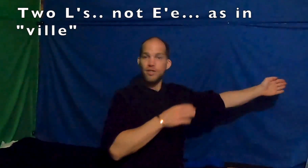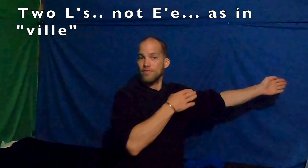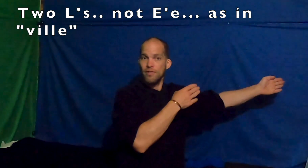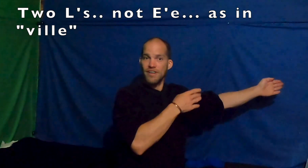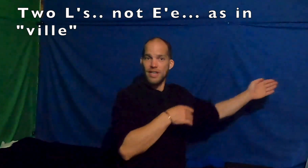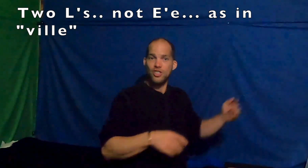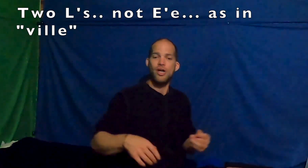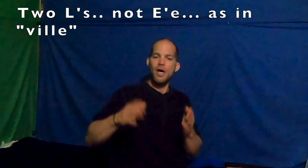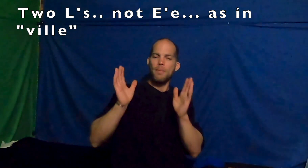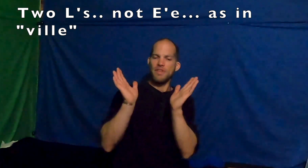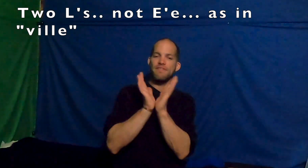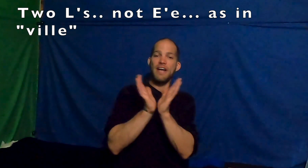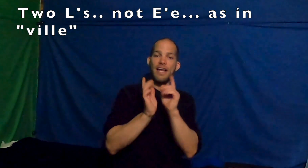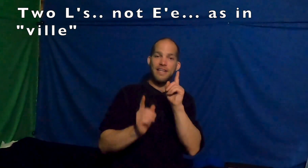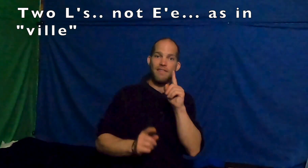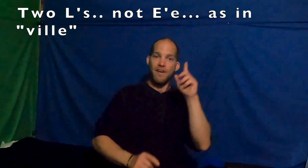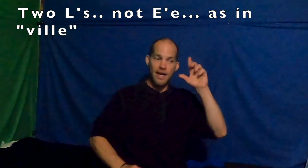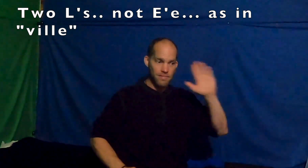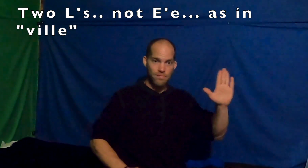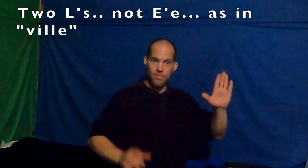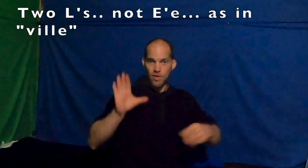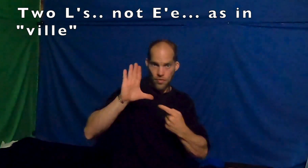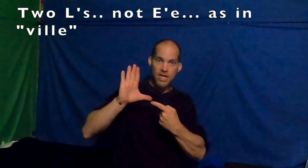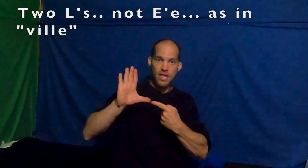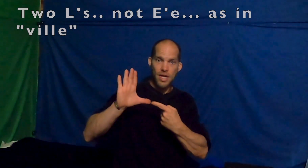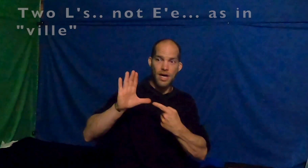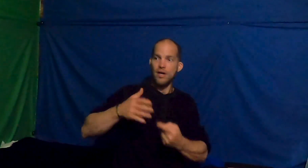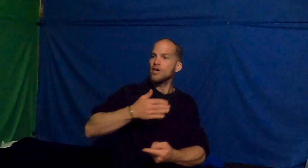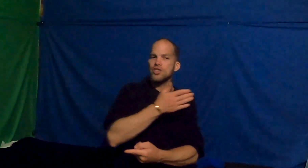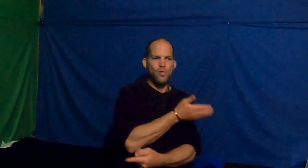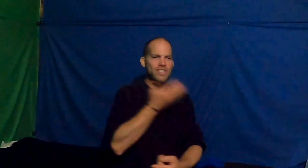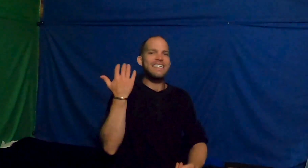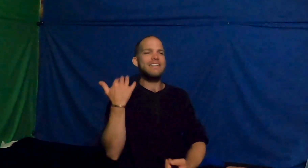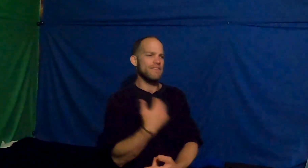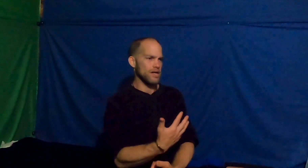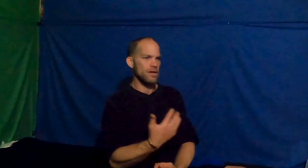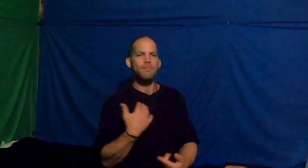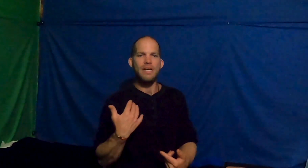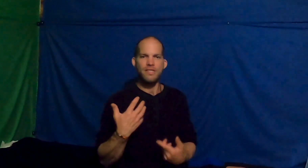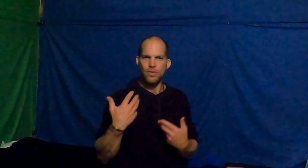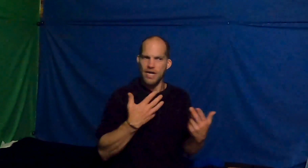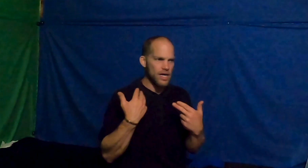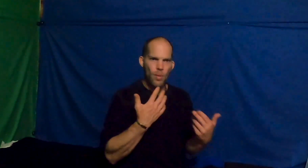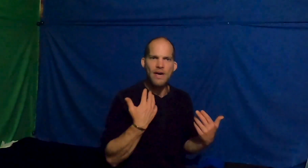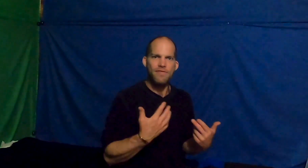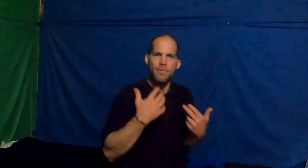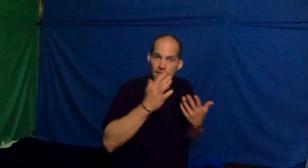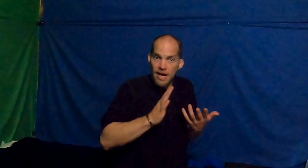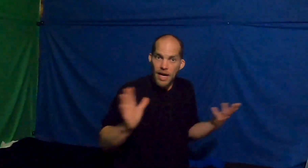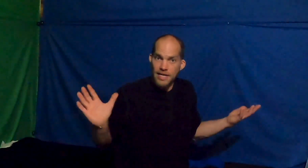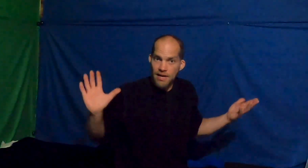for a village, but the vital identified 3D thing. So devil means to take away from the vital